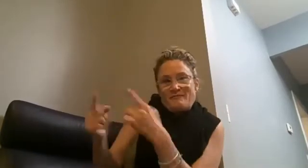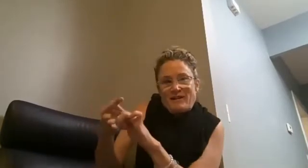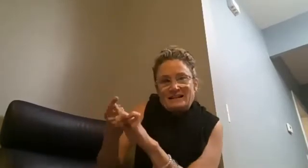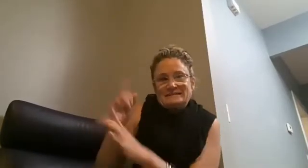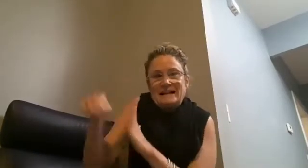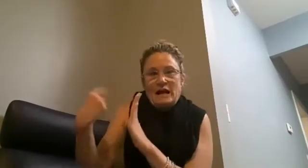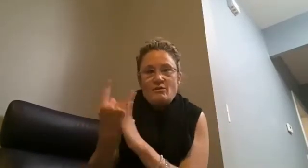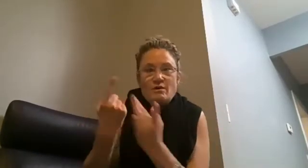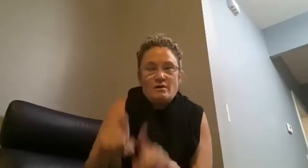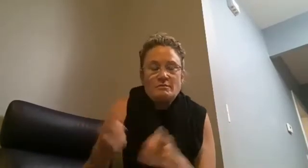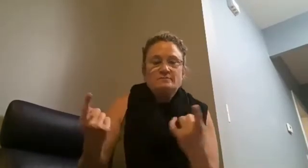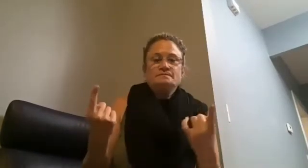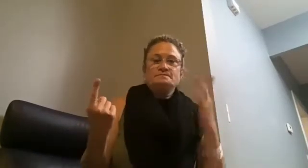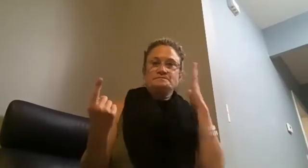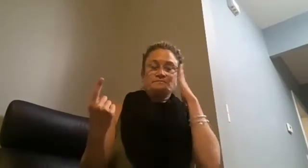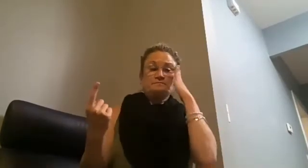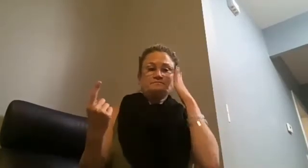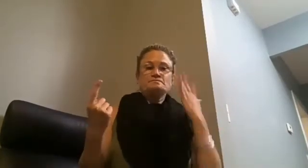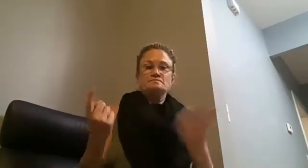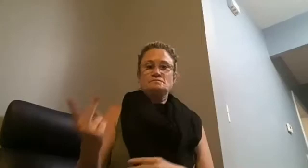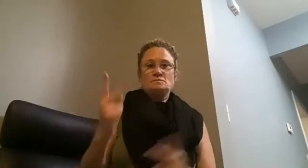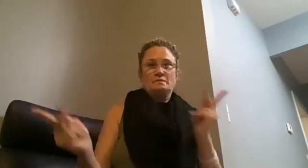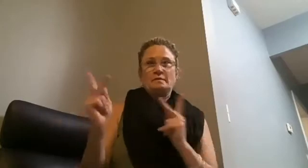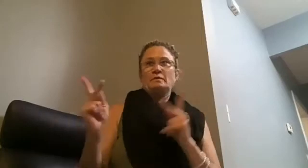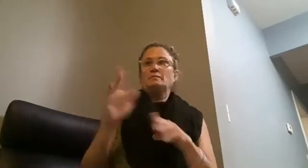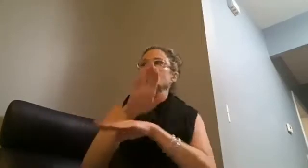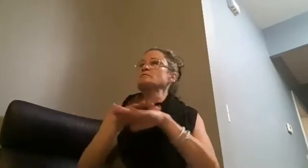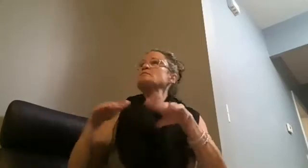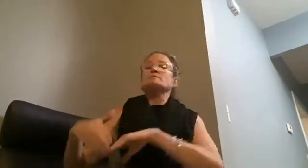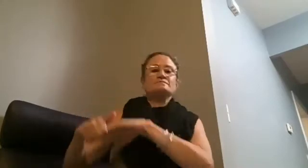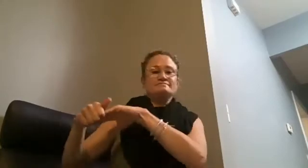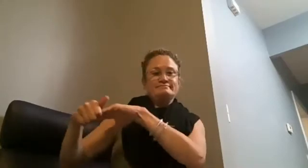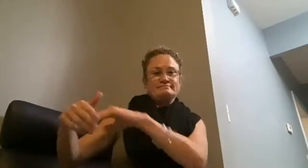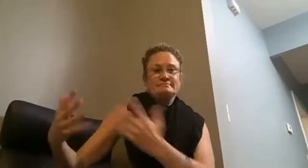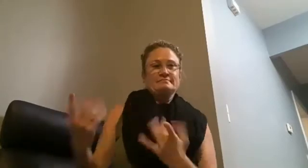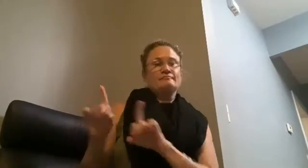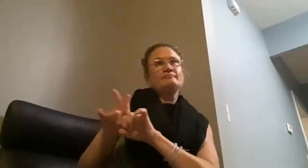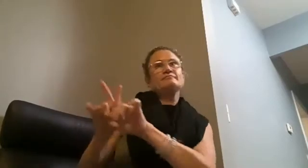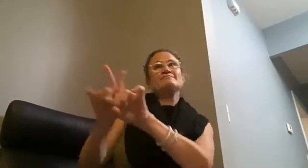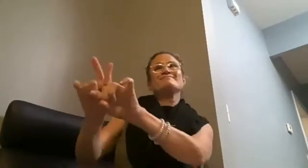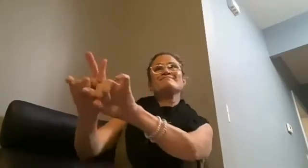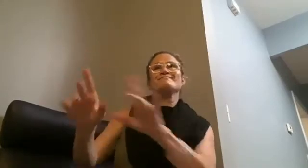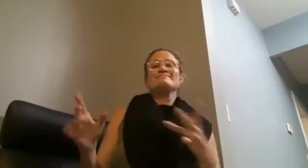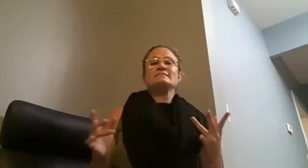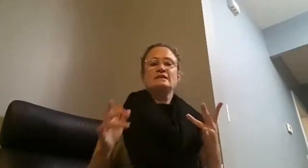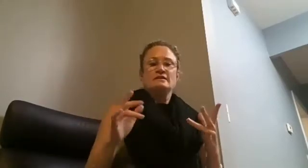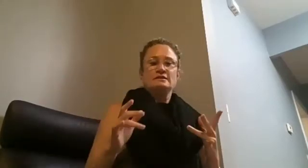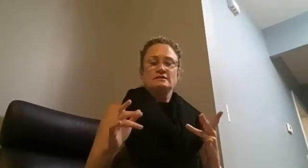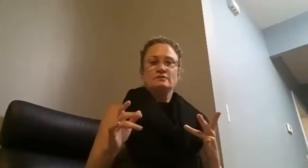it occurred to me that 2 old people walking down the beach hand in hand and the words, "For the ease of pain and discomfort," we had all just overdosed on prescription